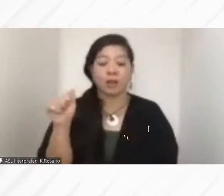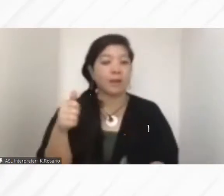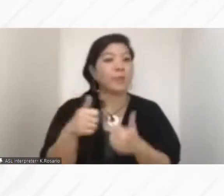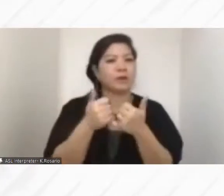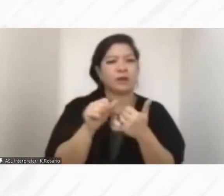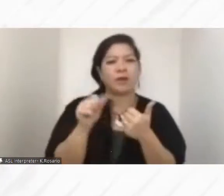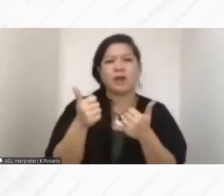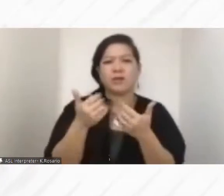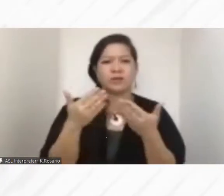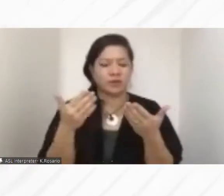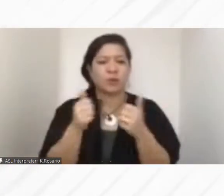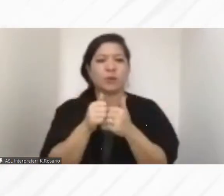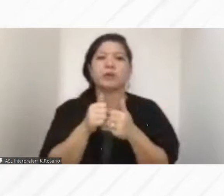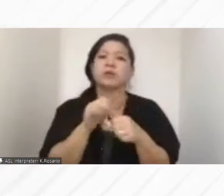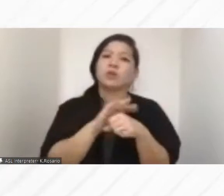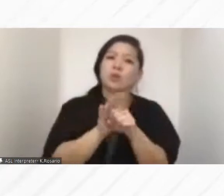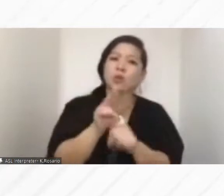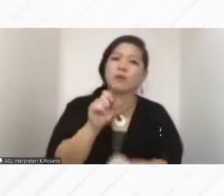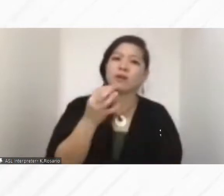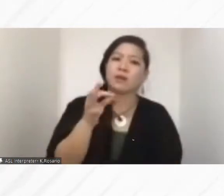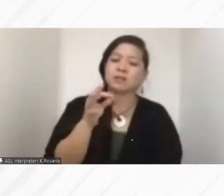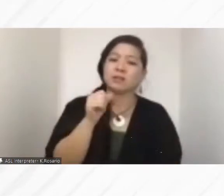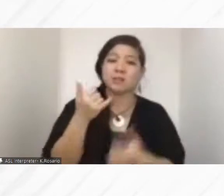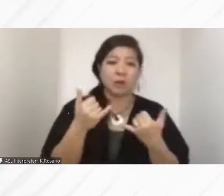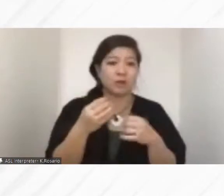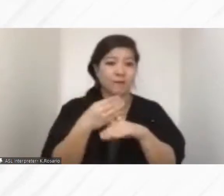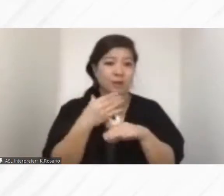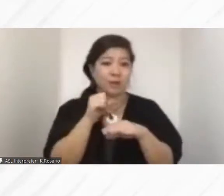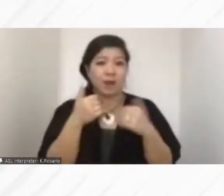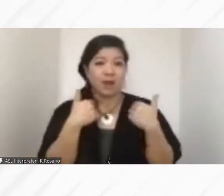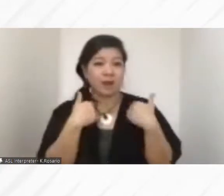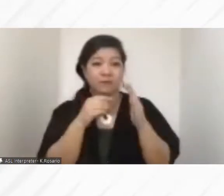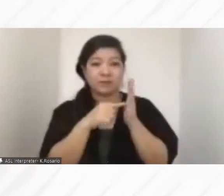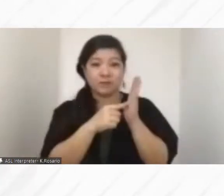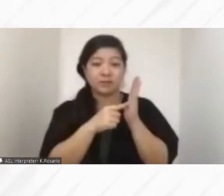people with COVID-19 who are infected do not have symptoms.